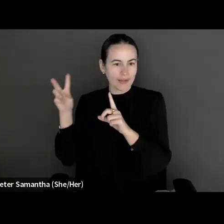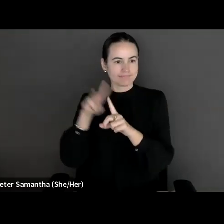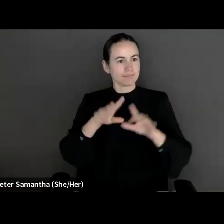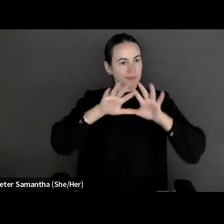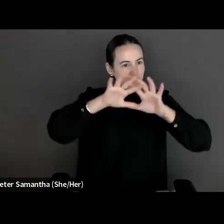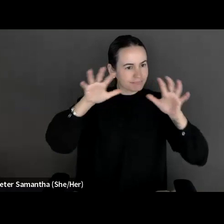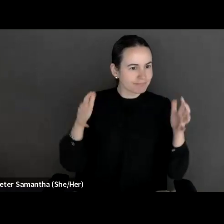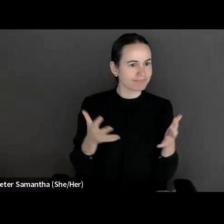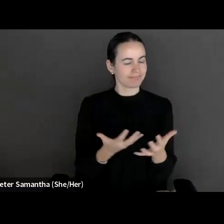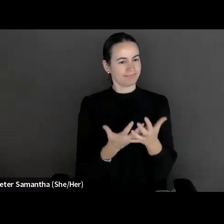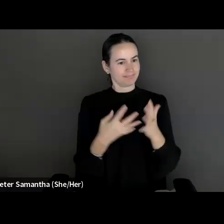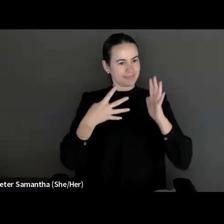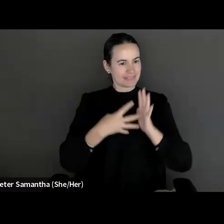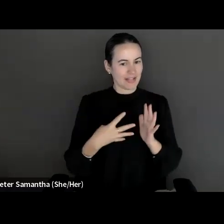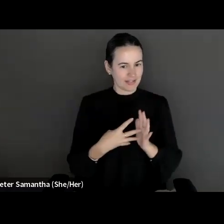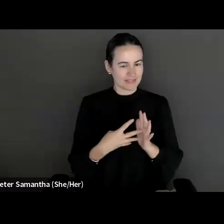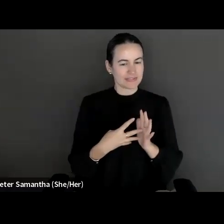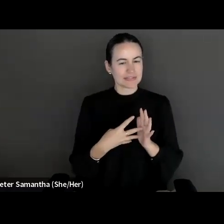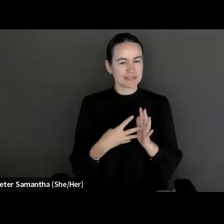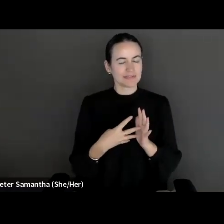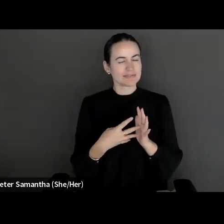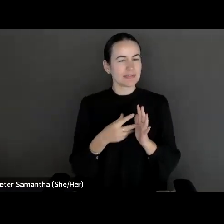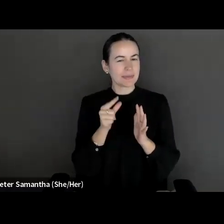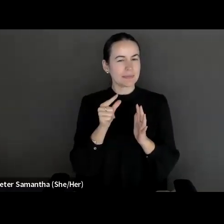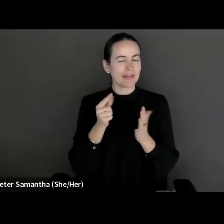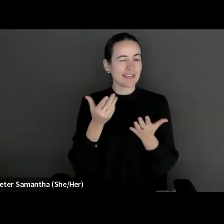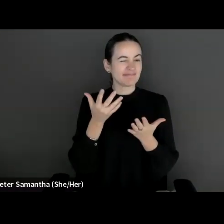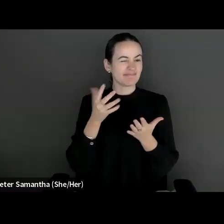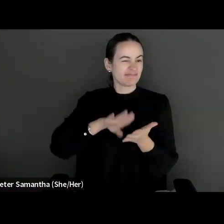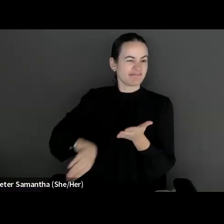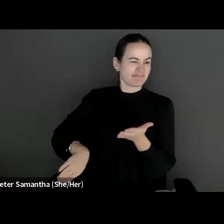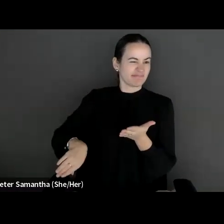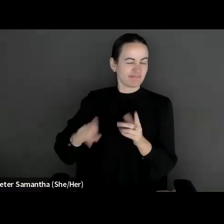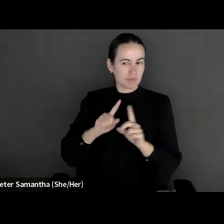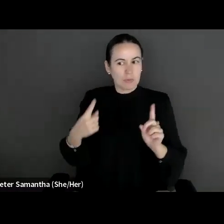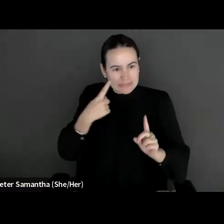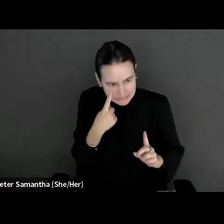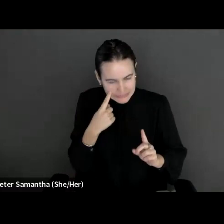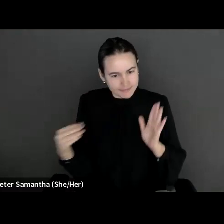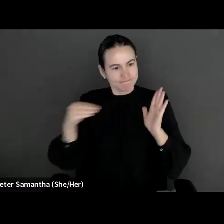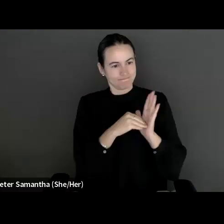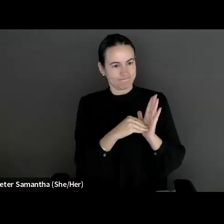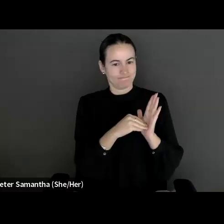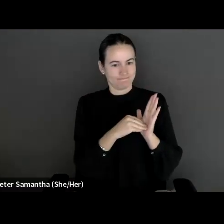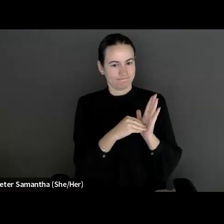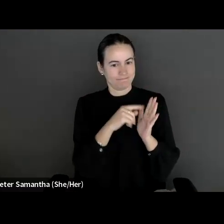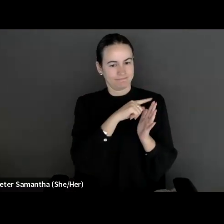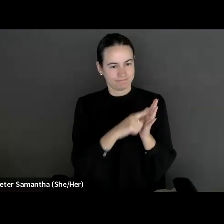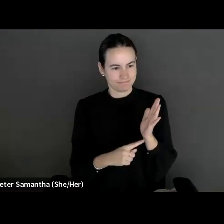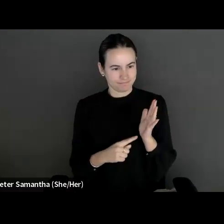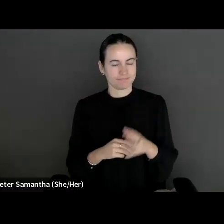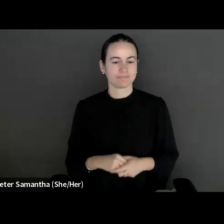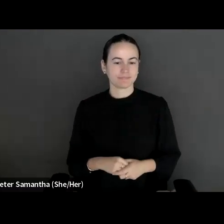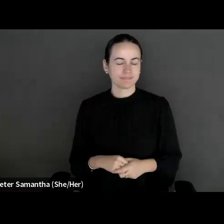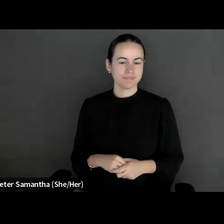operationalized test construct is often surprisingly absent from these documents. And also, there's